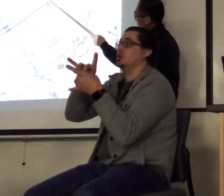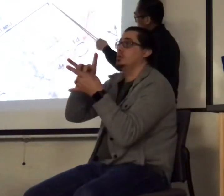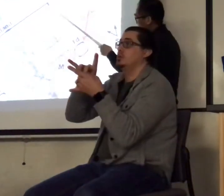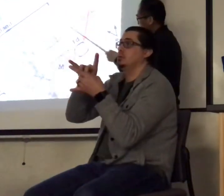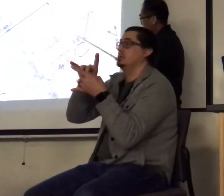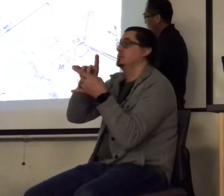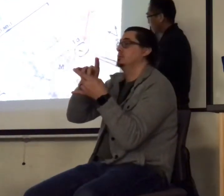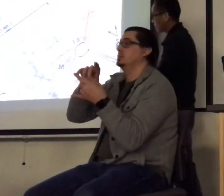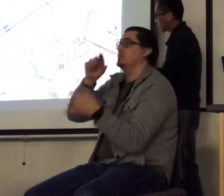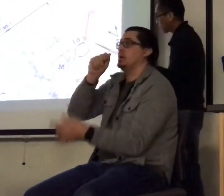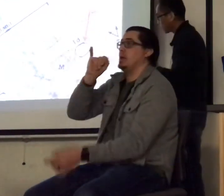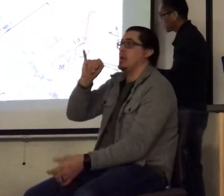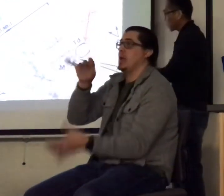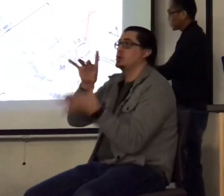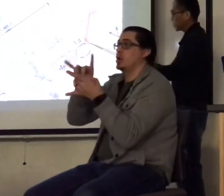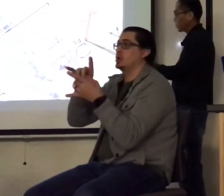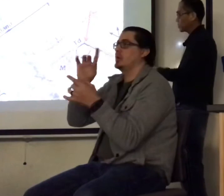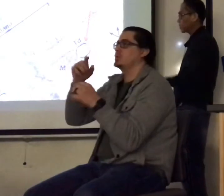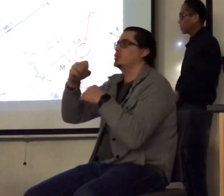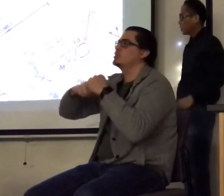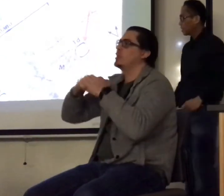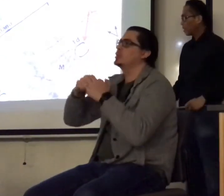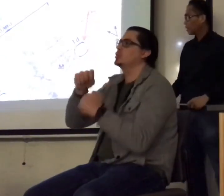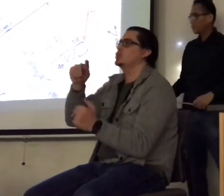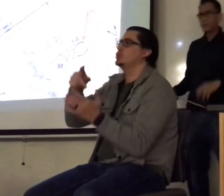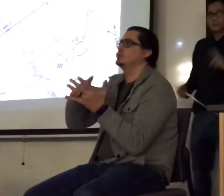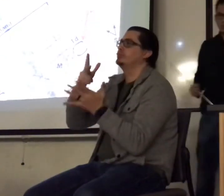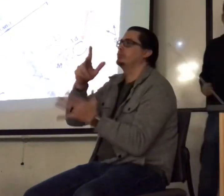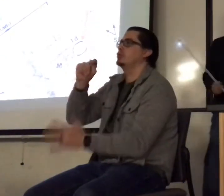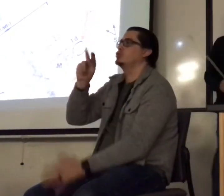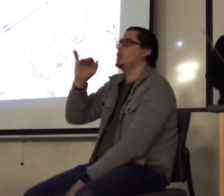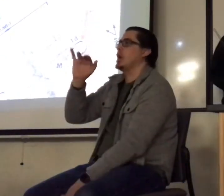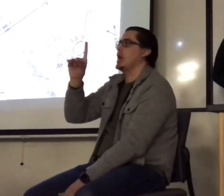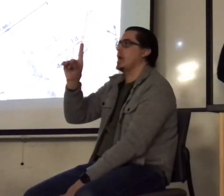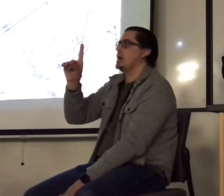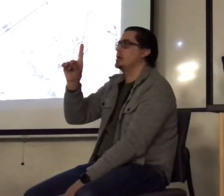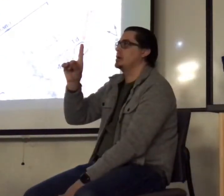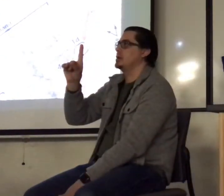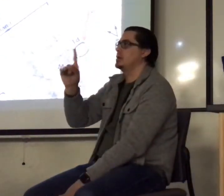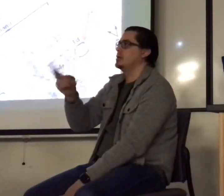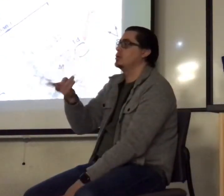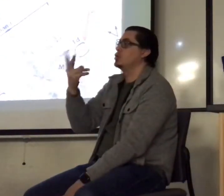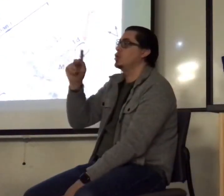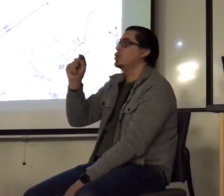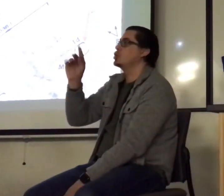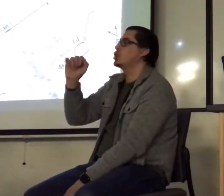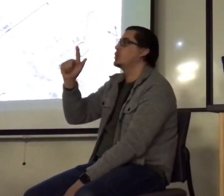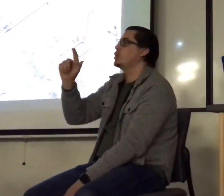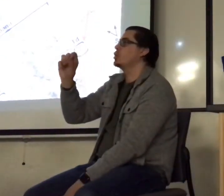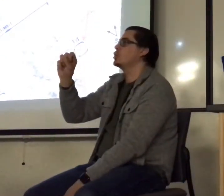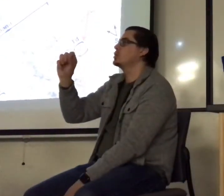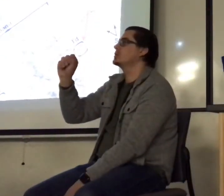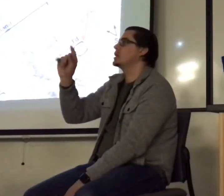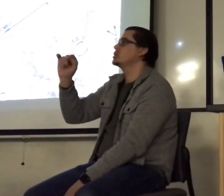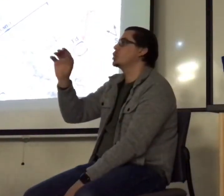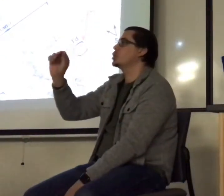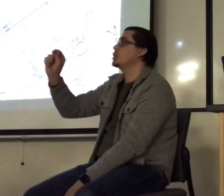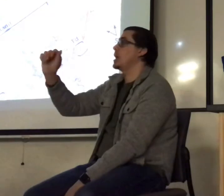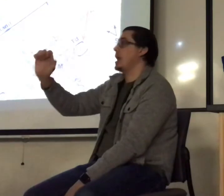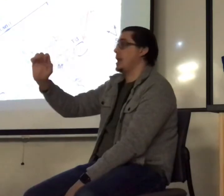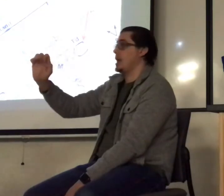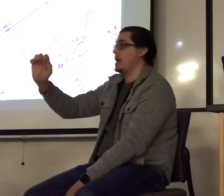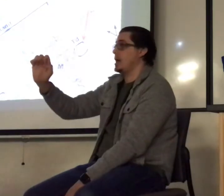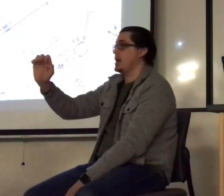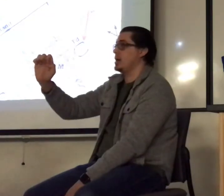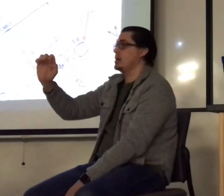dark band, and that's where the structure is. The two terminal cisternae and the T-tubules where you get the calcium